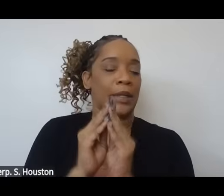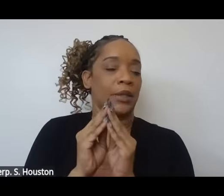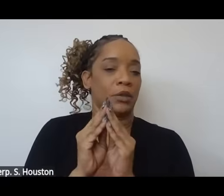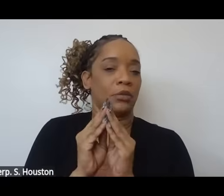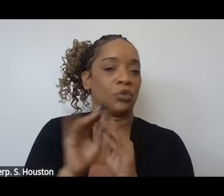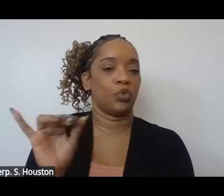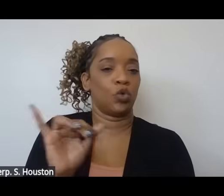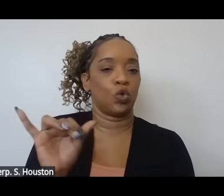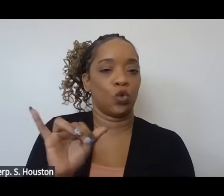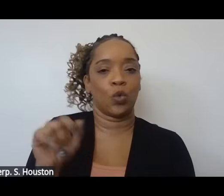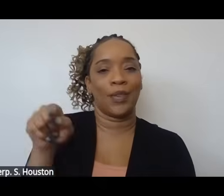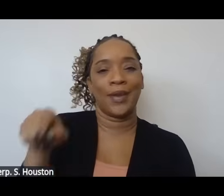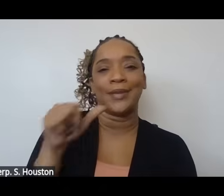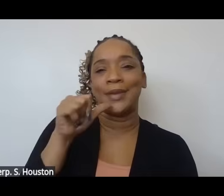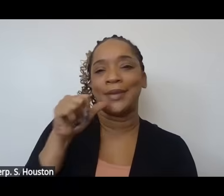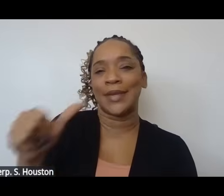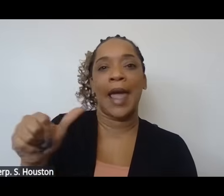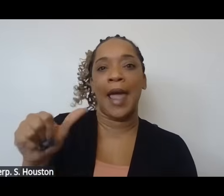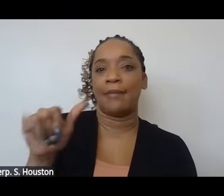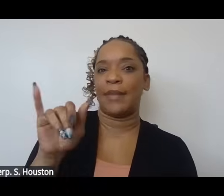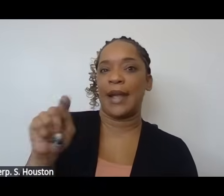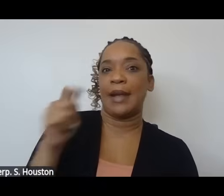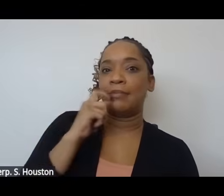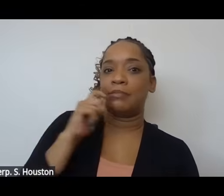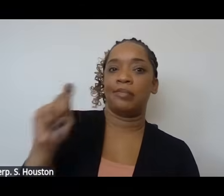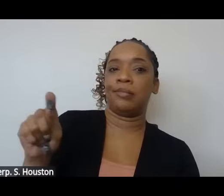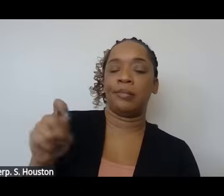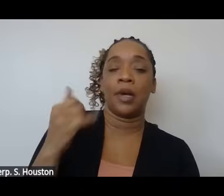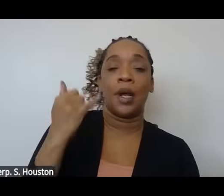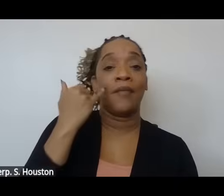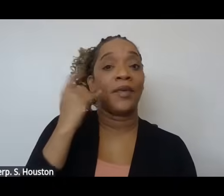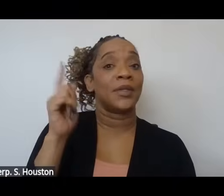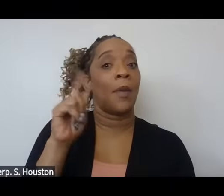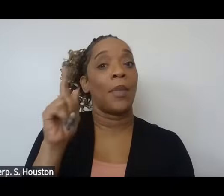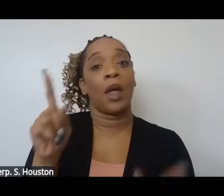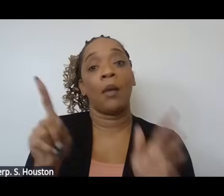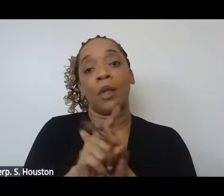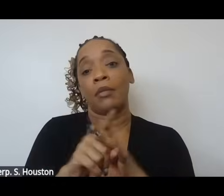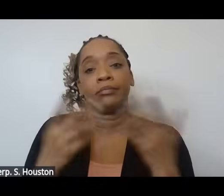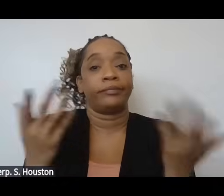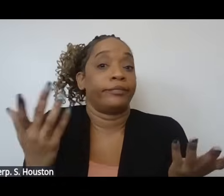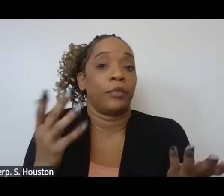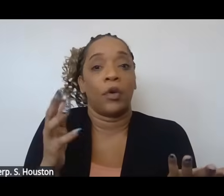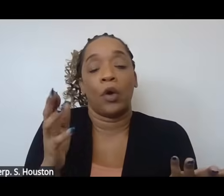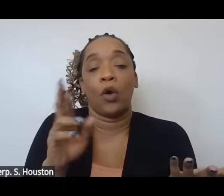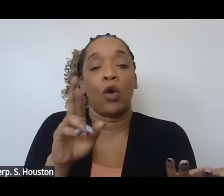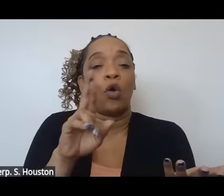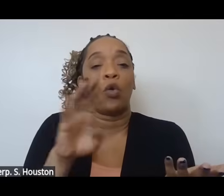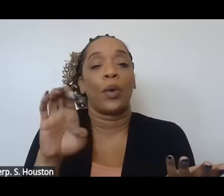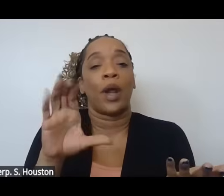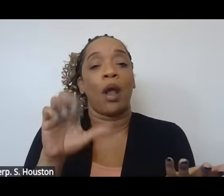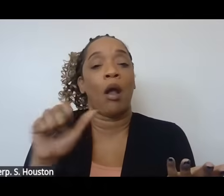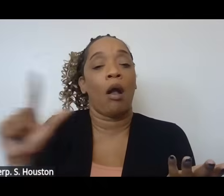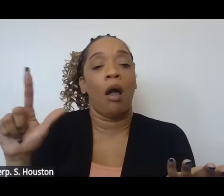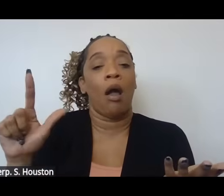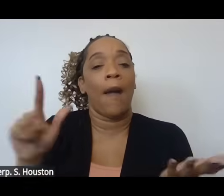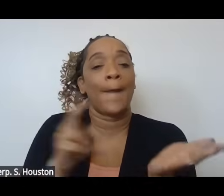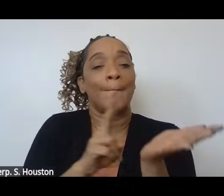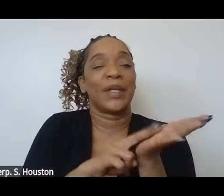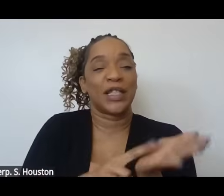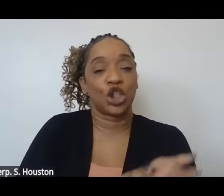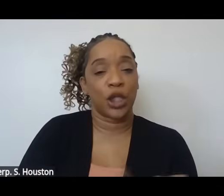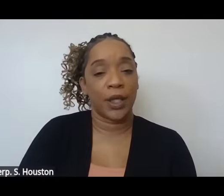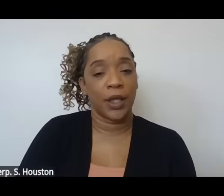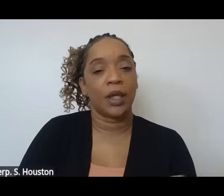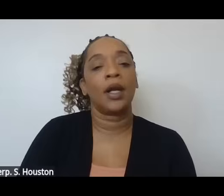it. Like if something comes up, recall petition, for example, if that comes up and it doesn't fit that tight window we have, you still